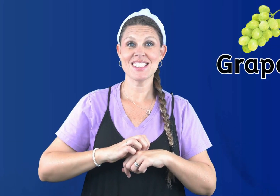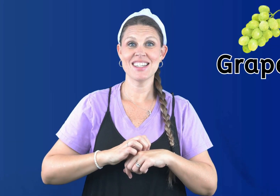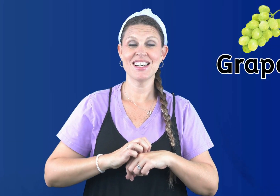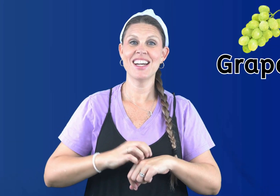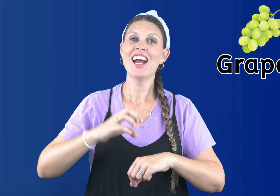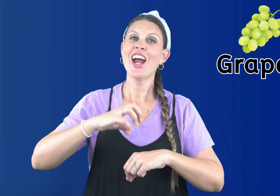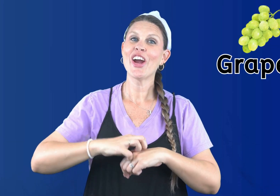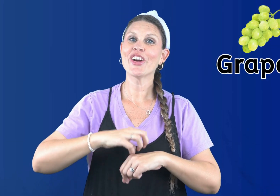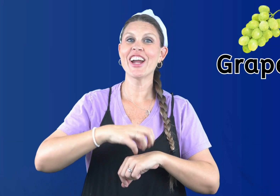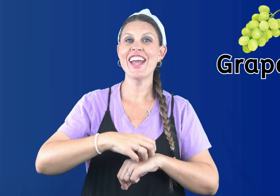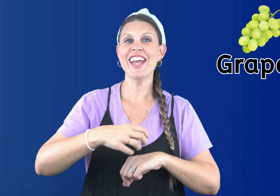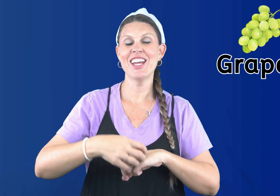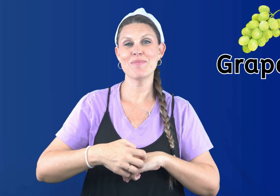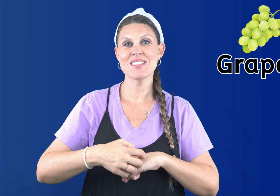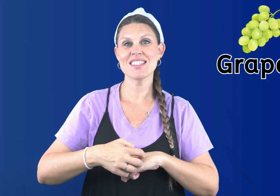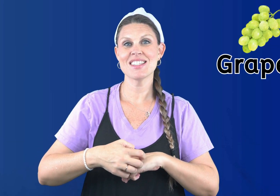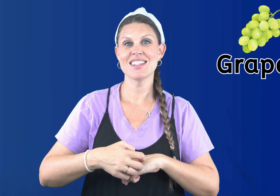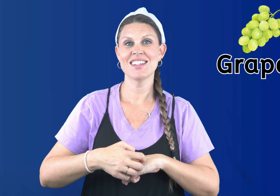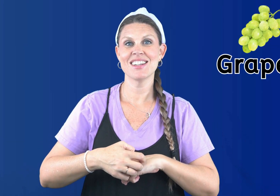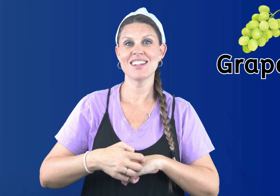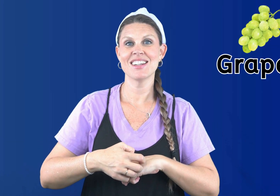Grapes. Grapes.